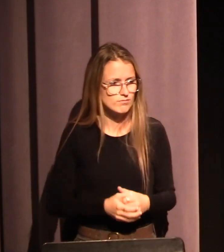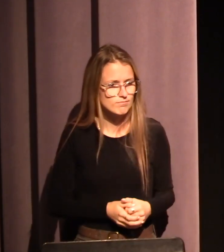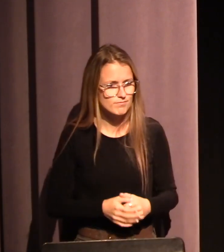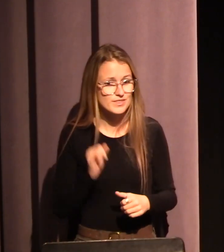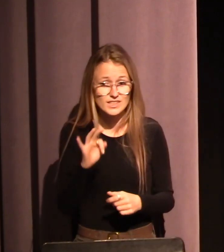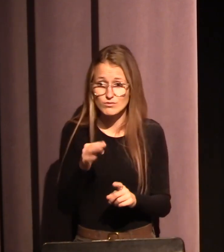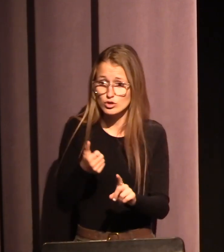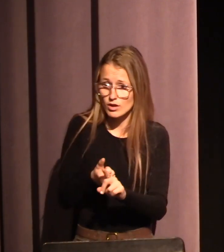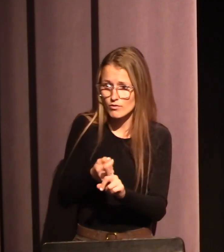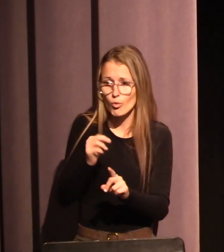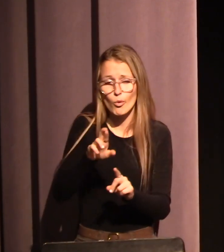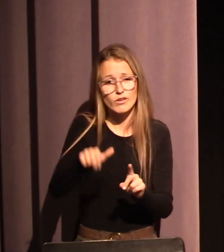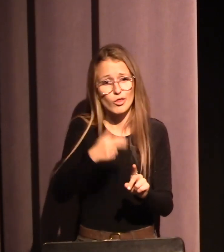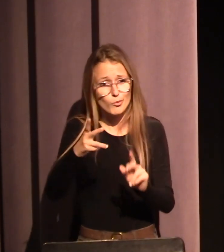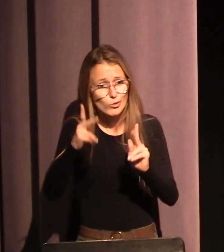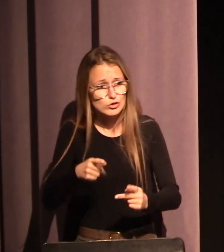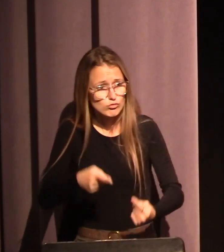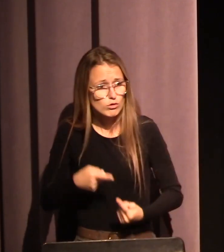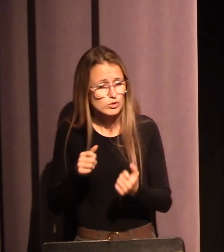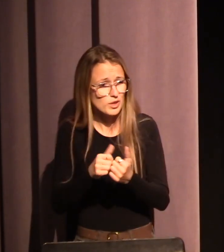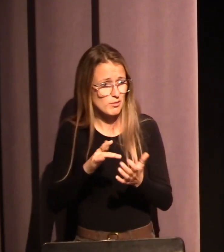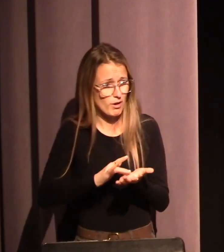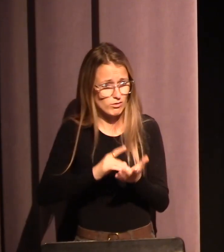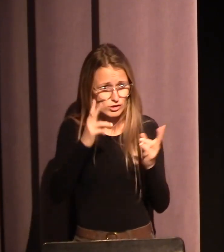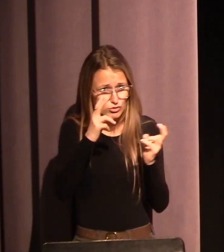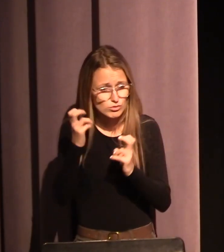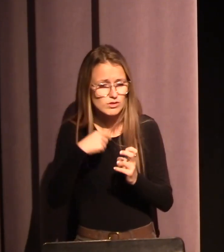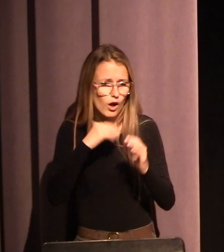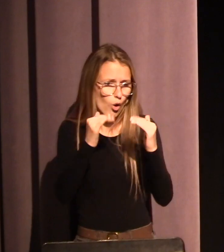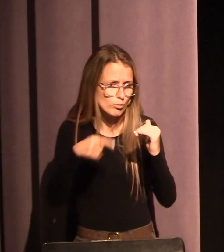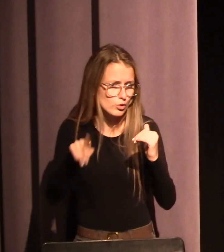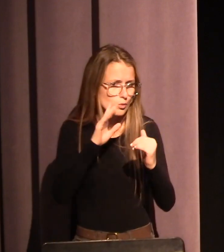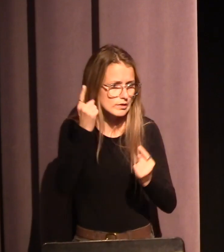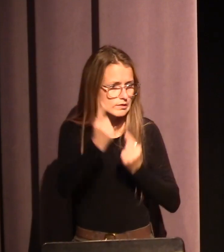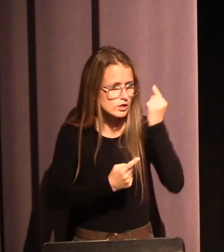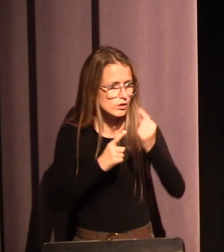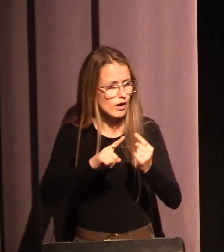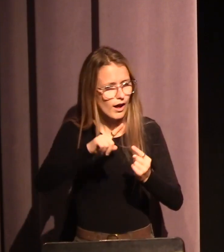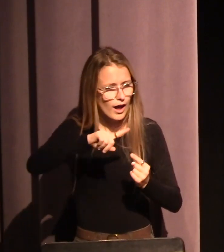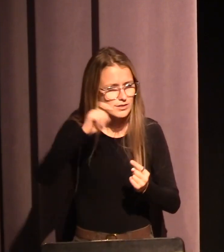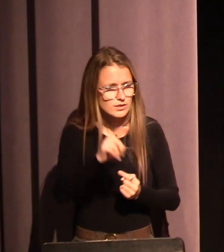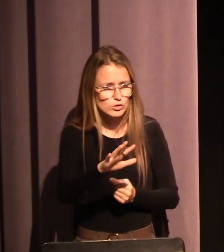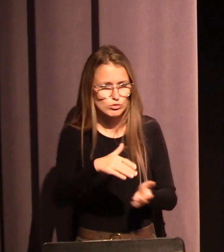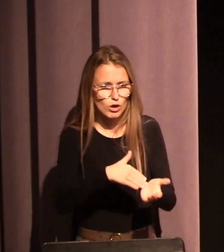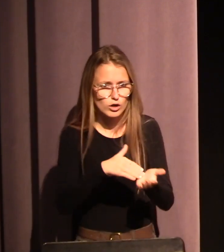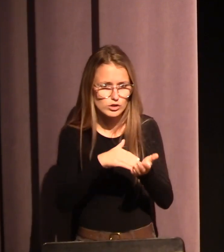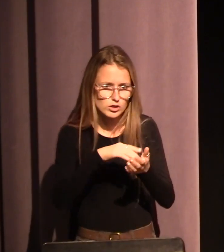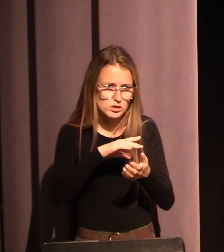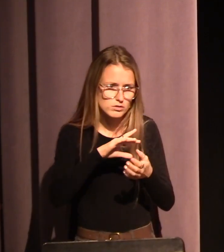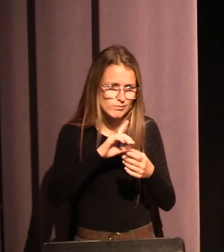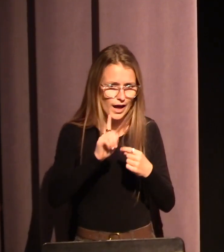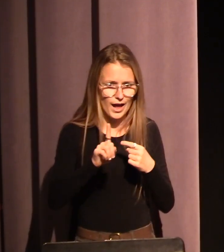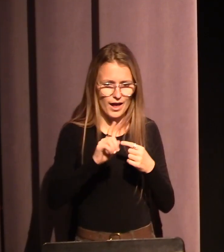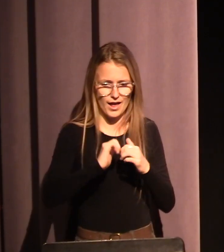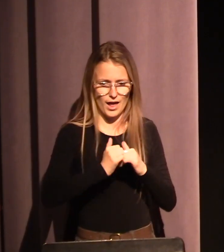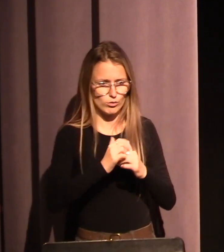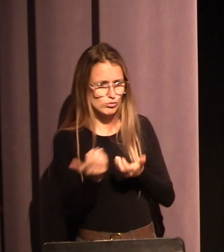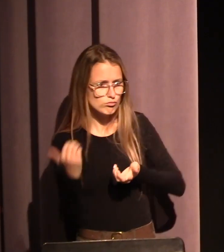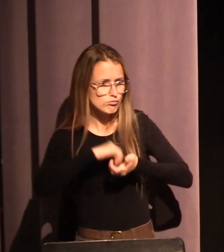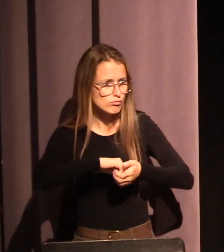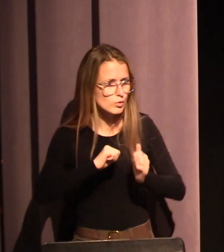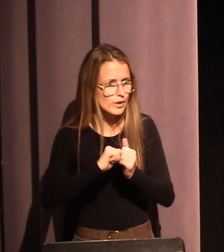or someone you care for struggles with medical conditions, I hope you'll consider asking your doctors about working with a CHW for